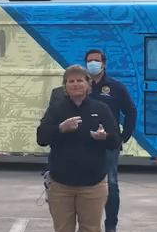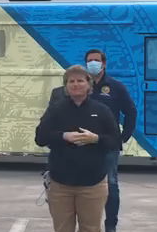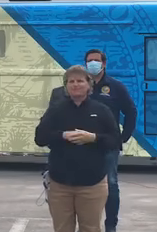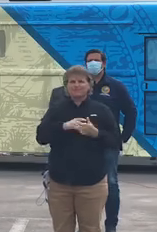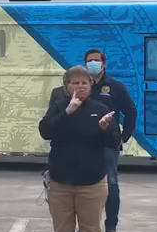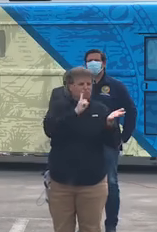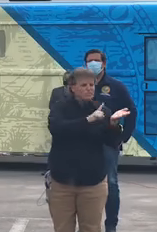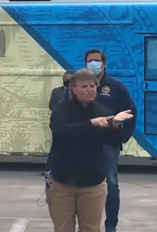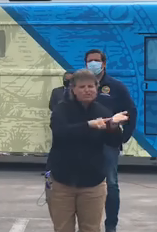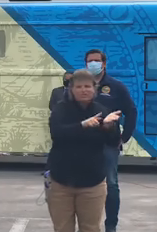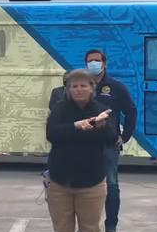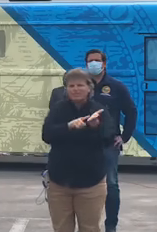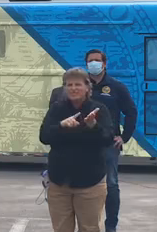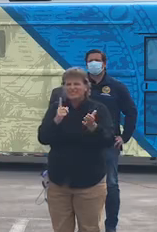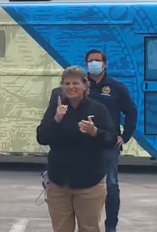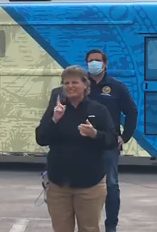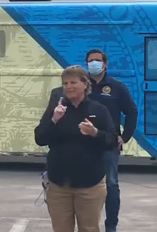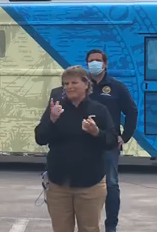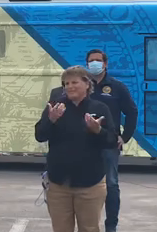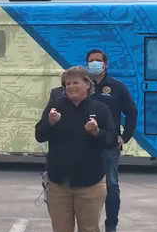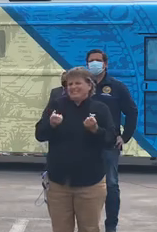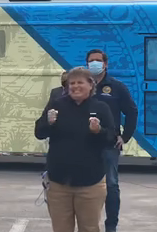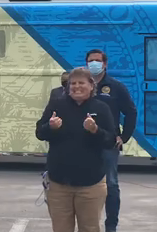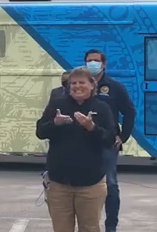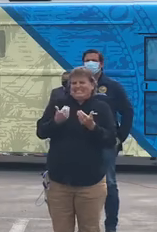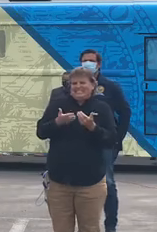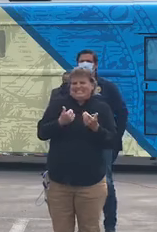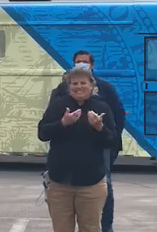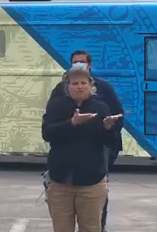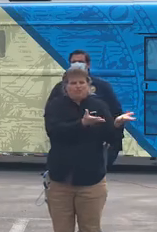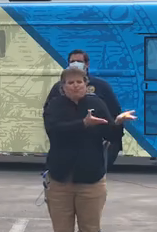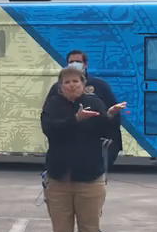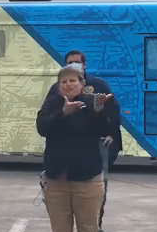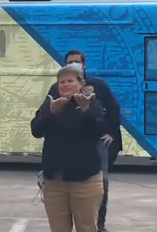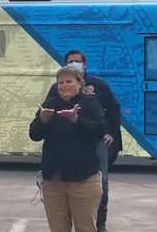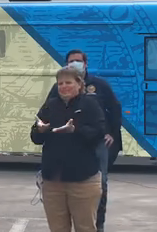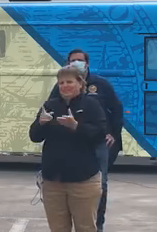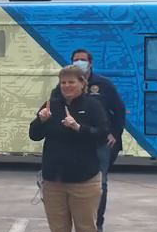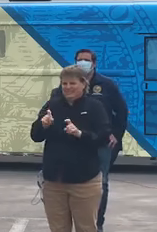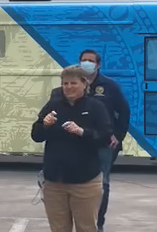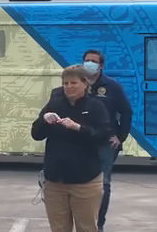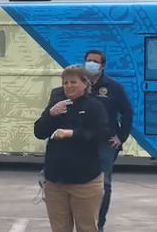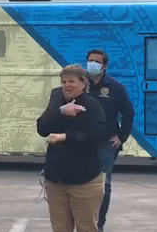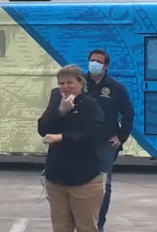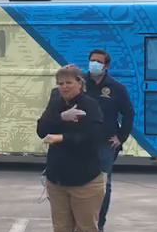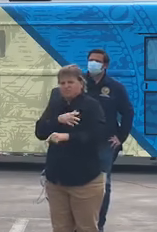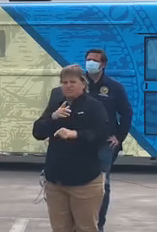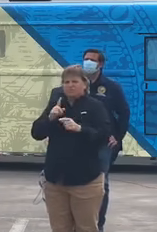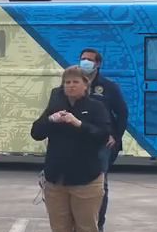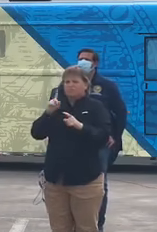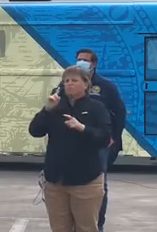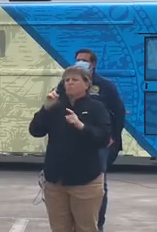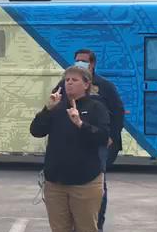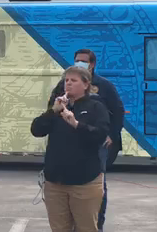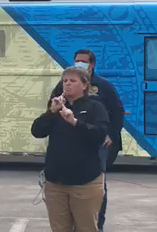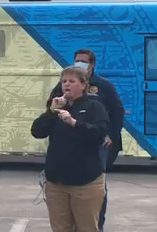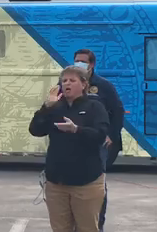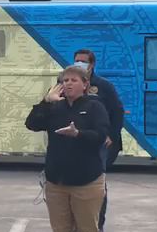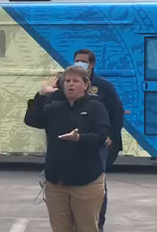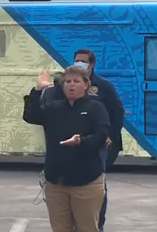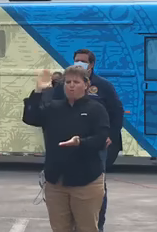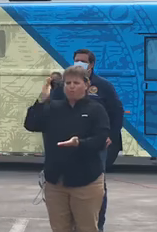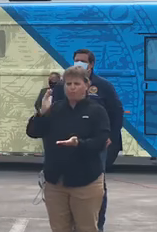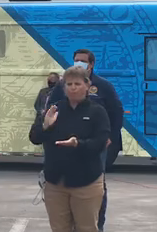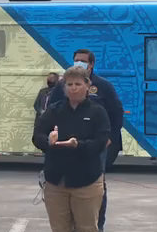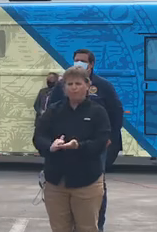the test to the patient and decrease, obviously, response times. And that's what our partnership here with StatLab and Cepheid is doing